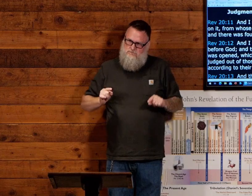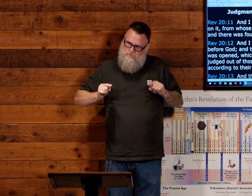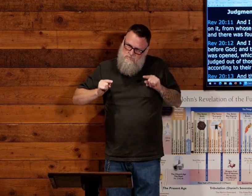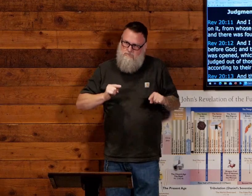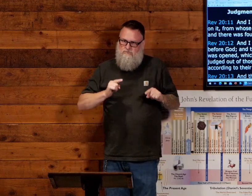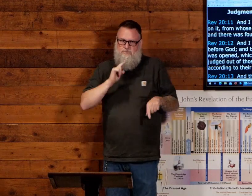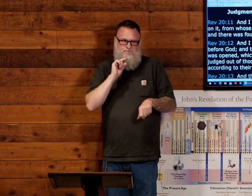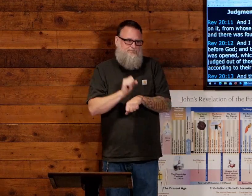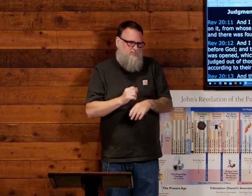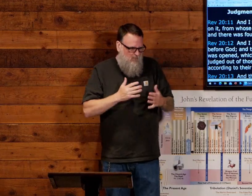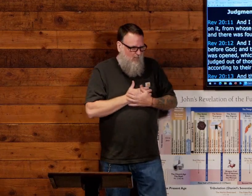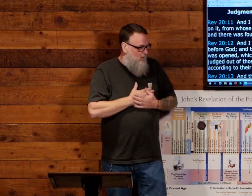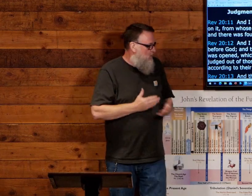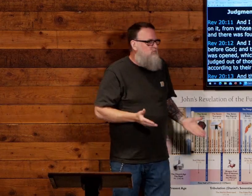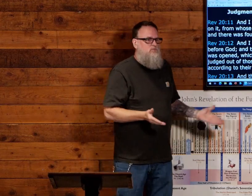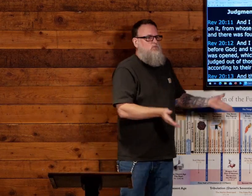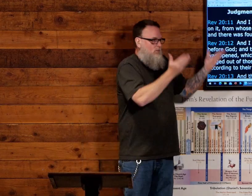Careful about trying to check boxes.